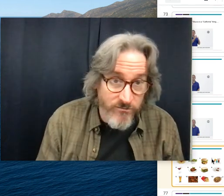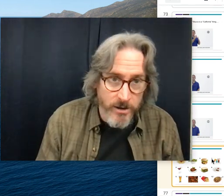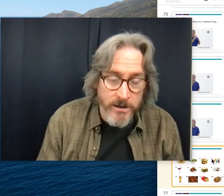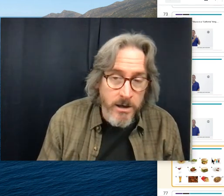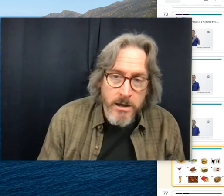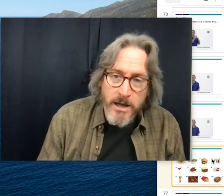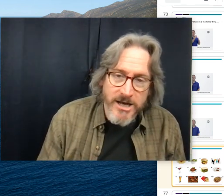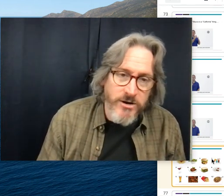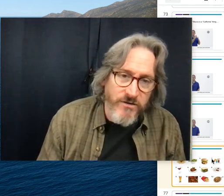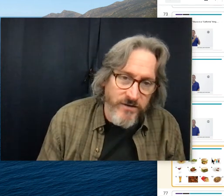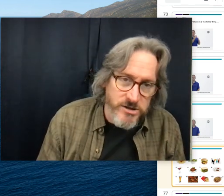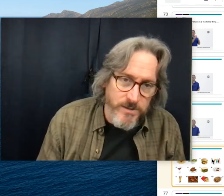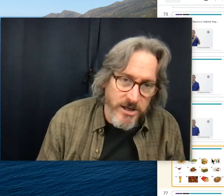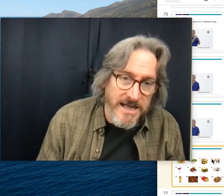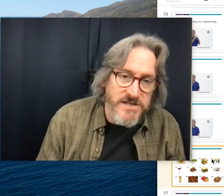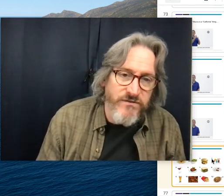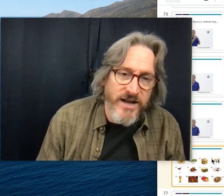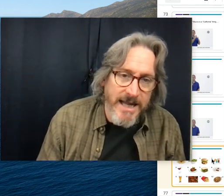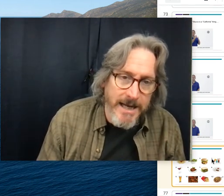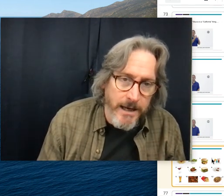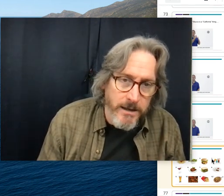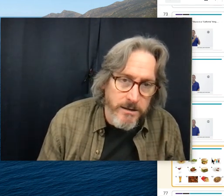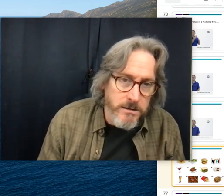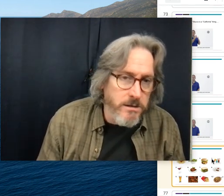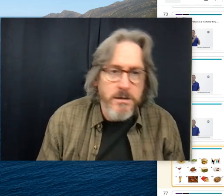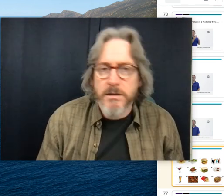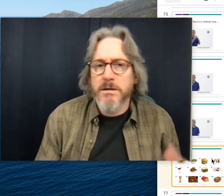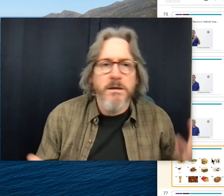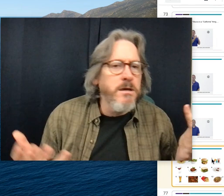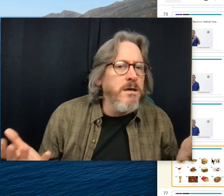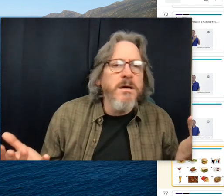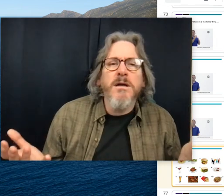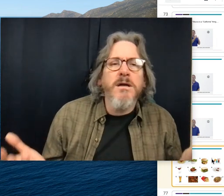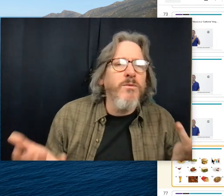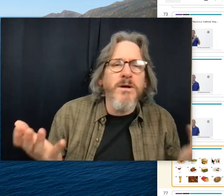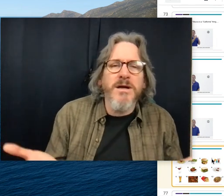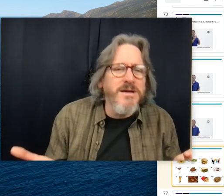doesn't have one and you'd have to fingerspell it. It's fajita.